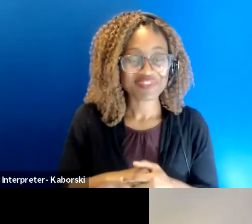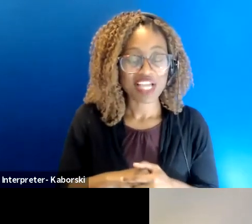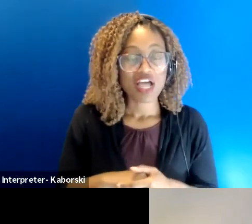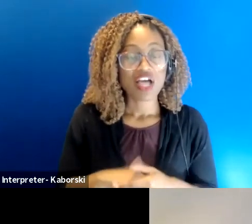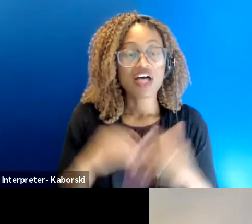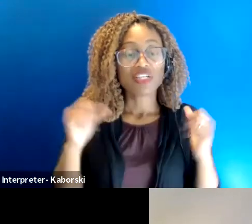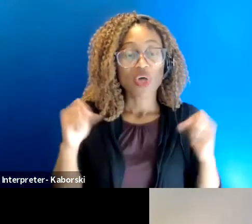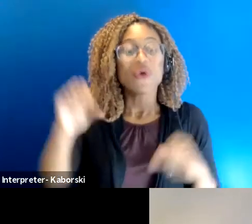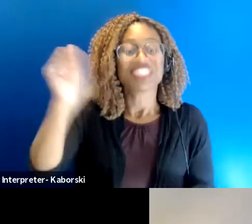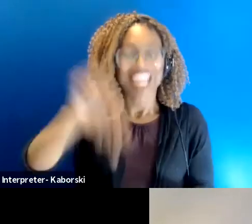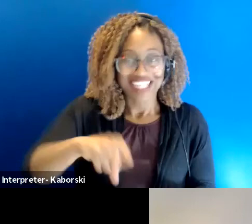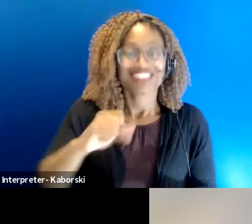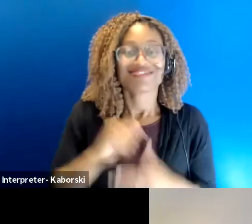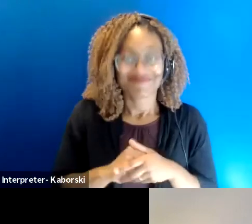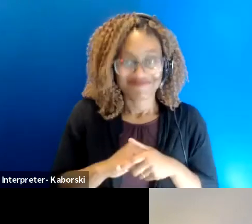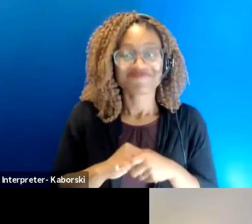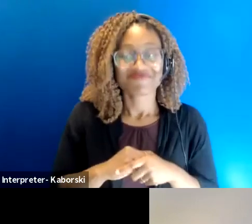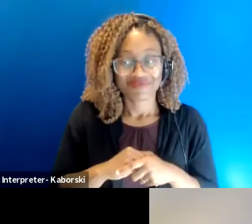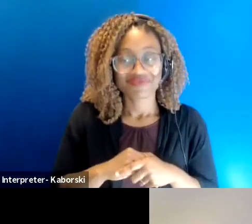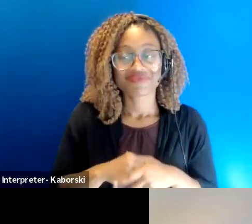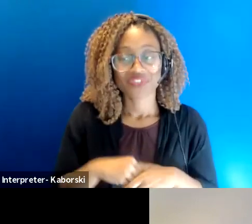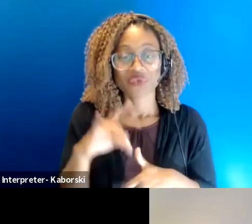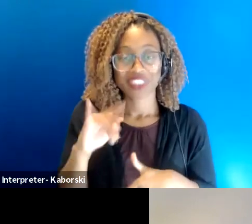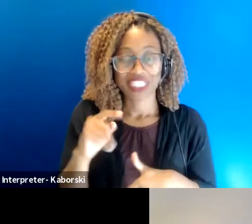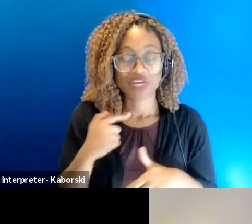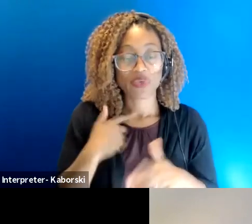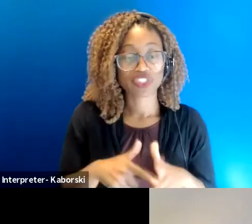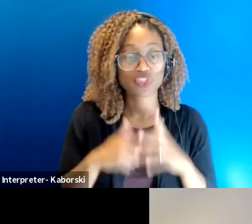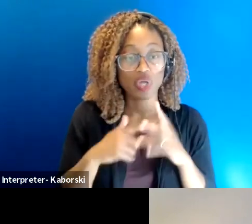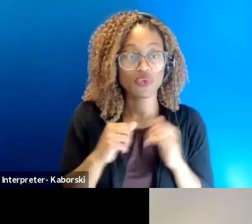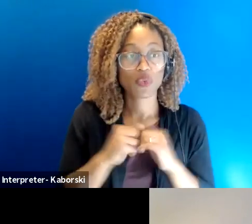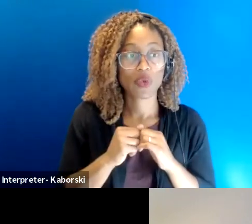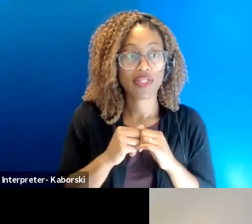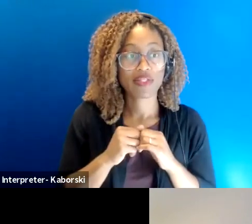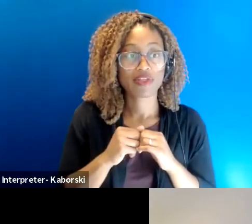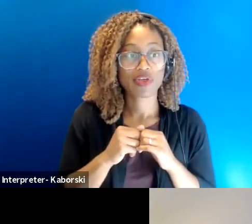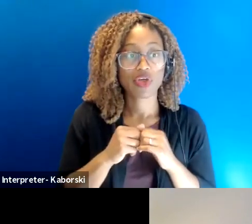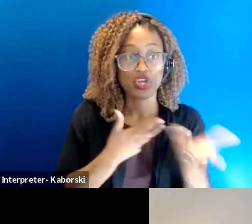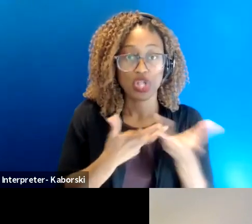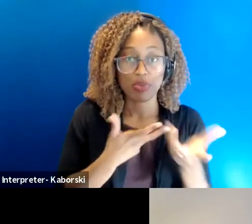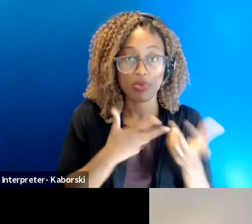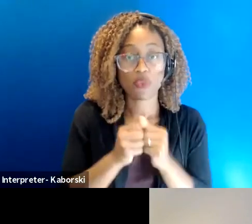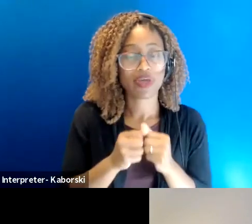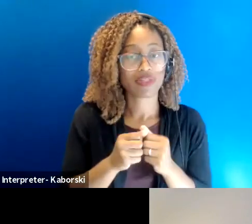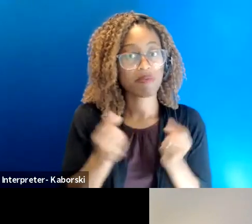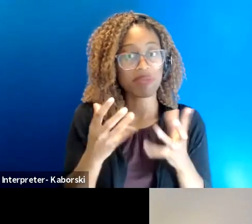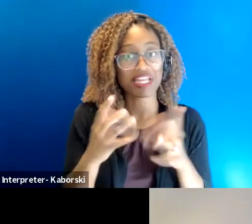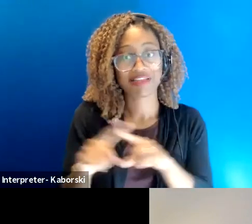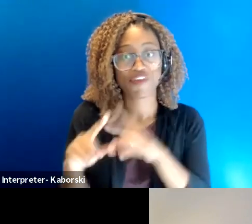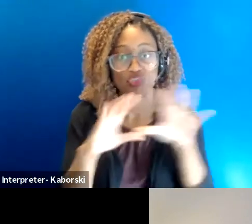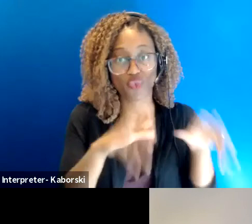So yes, we started out with a collaboration with a number